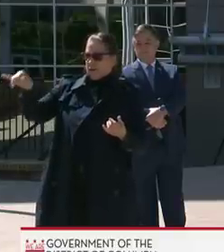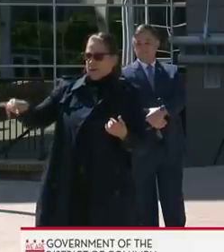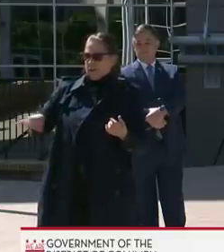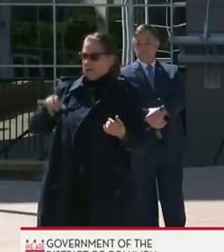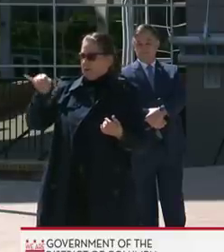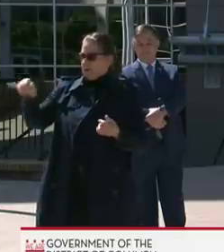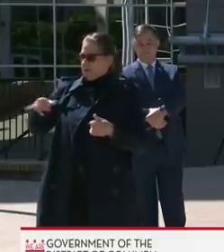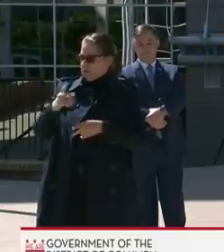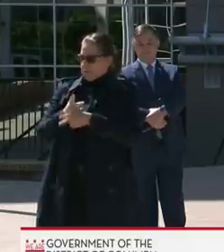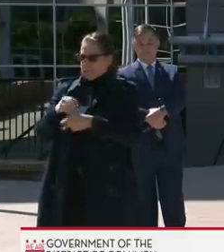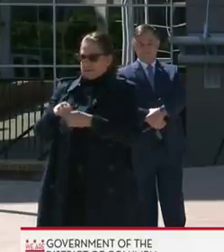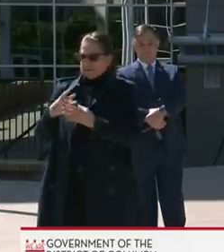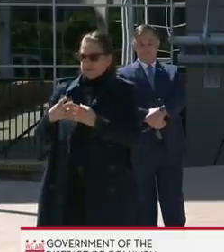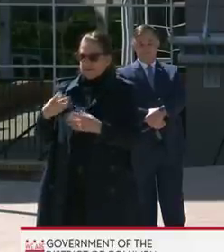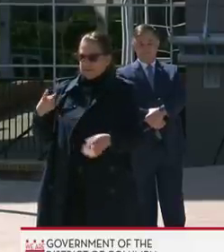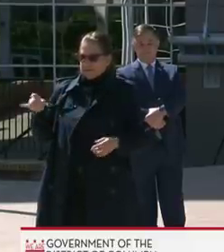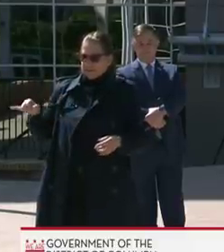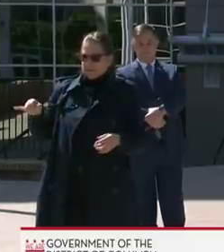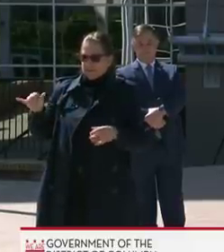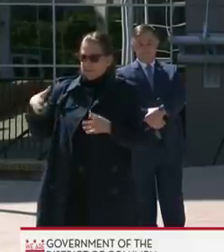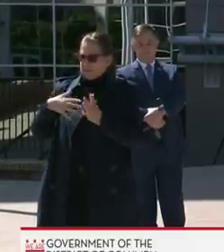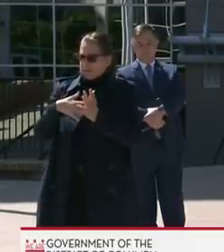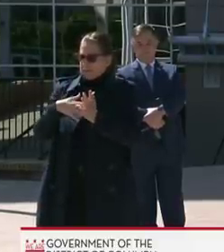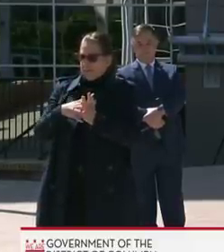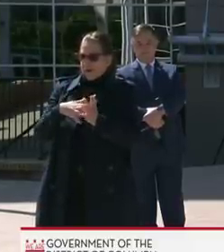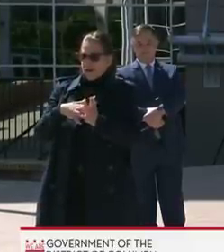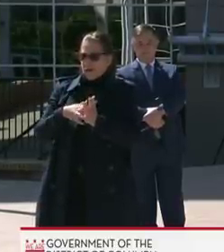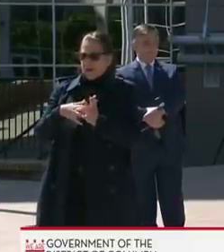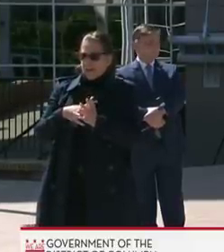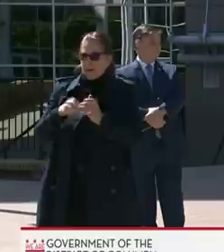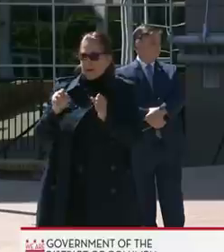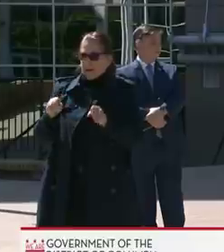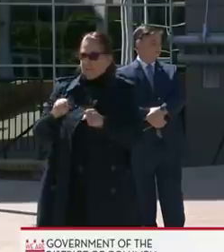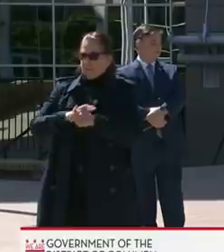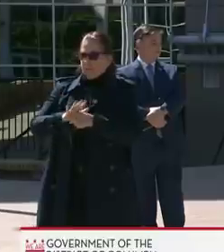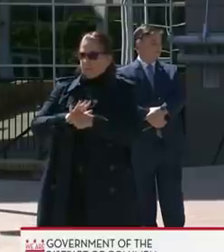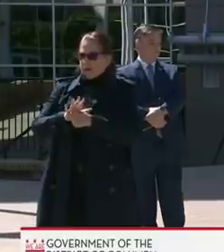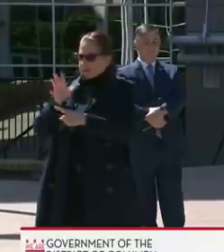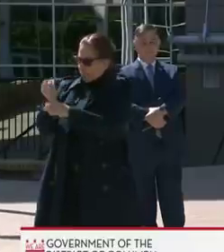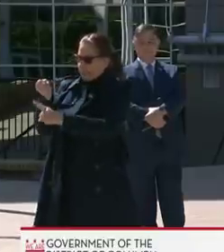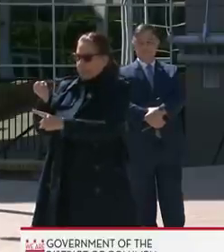being vulnerable to the COVID-19 virus?